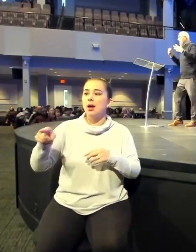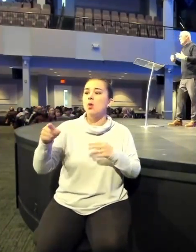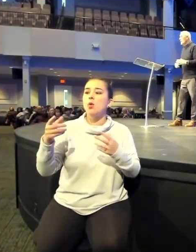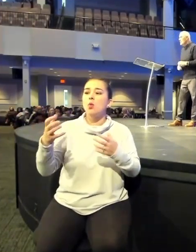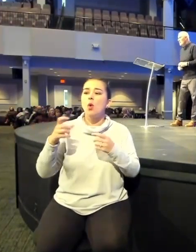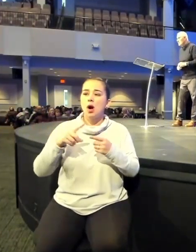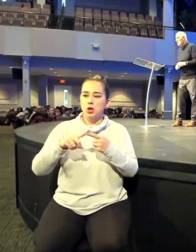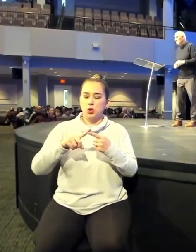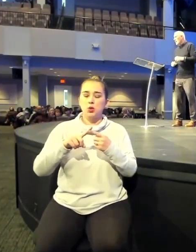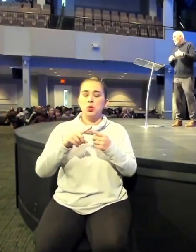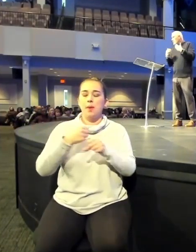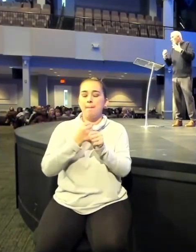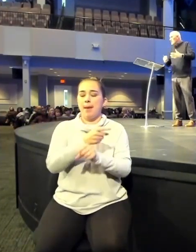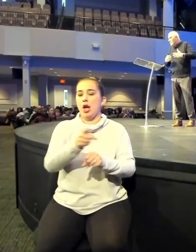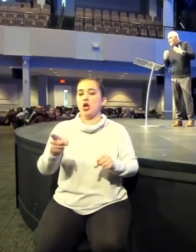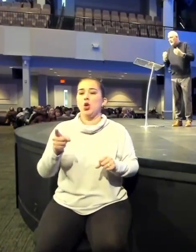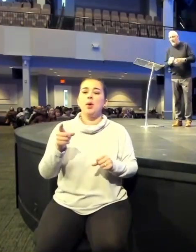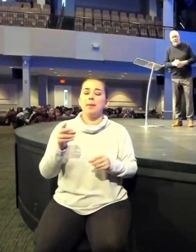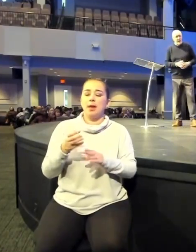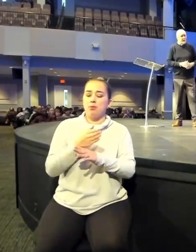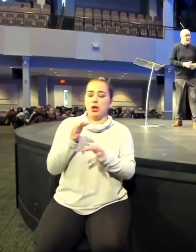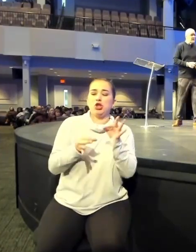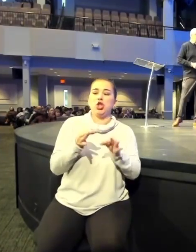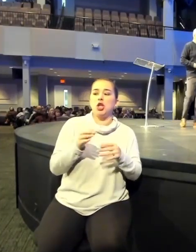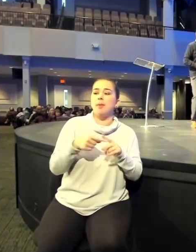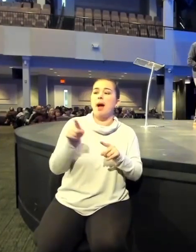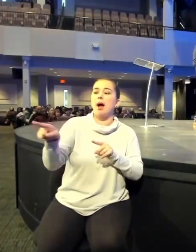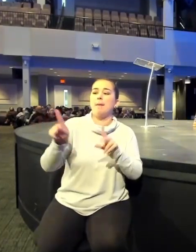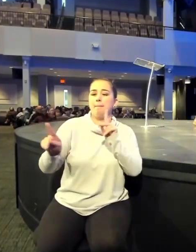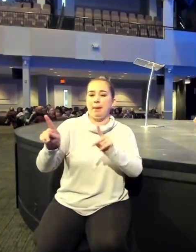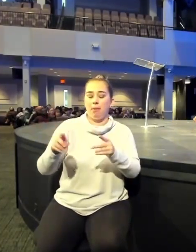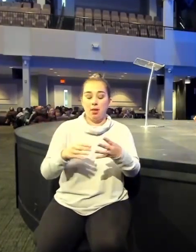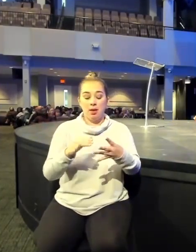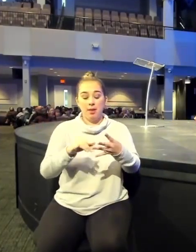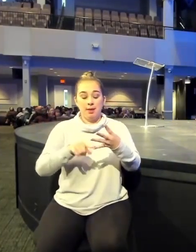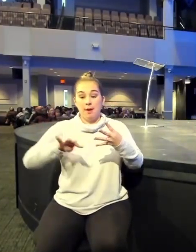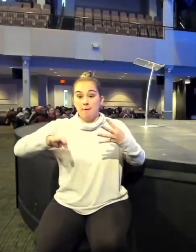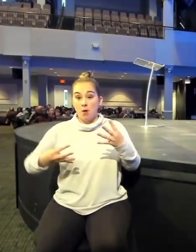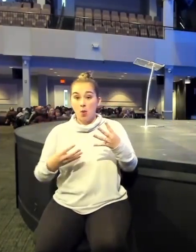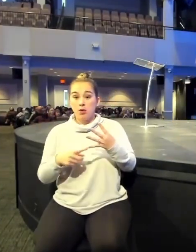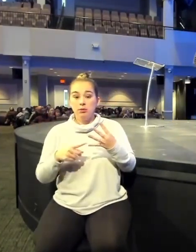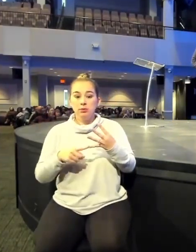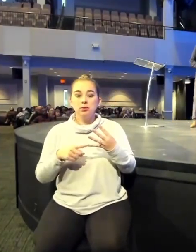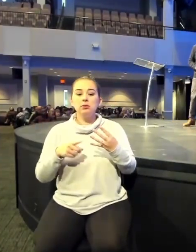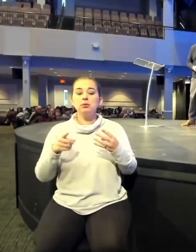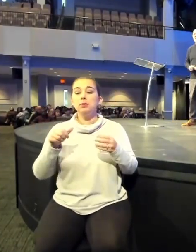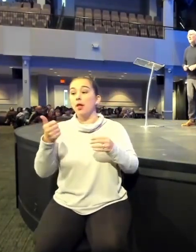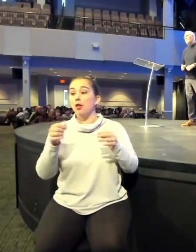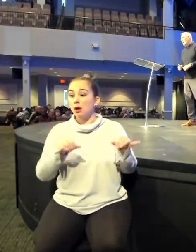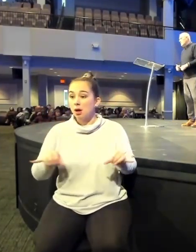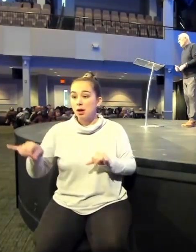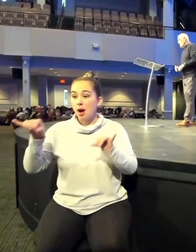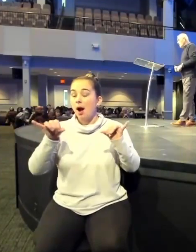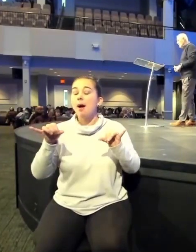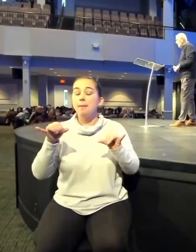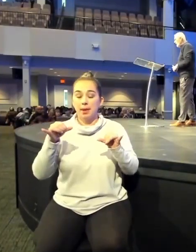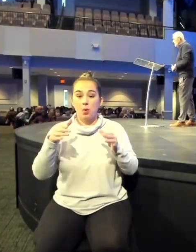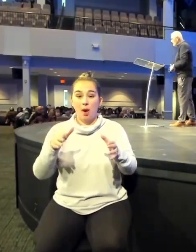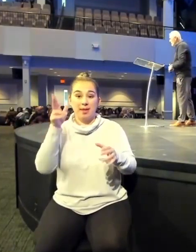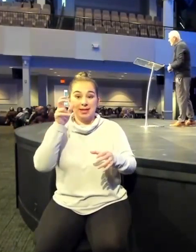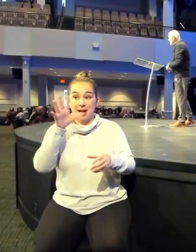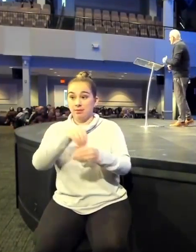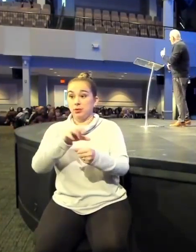wants to plant prejudices, prejudgments in our mind. And then the fourth one, that's the common way of attack of the enemy in our minds, would be